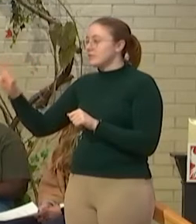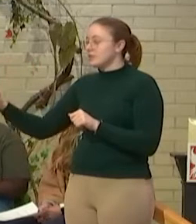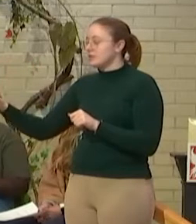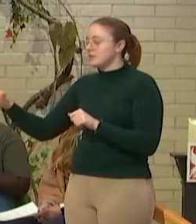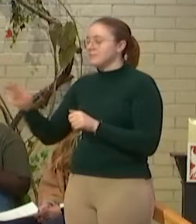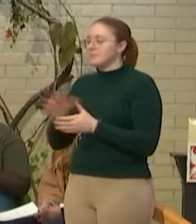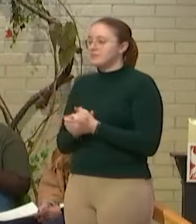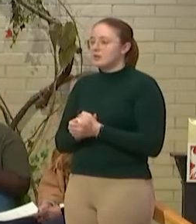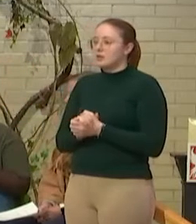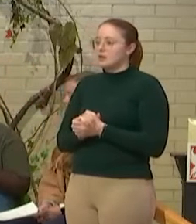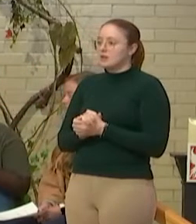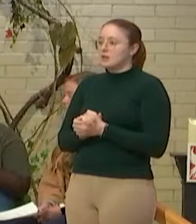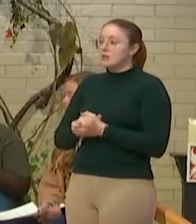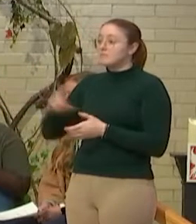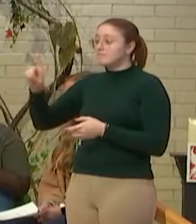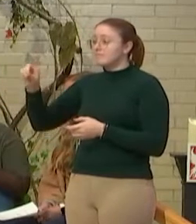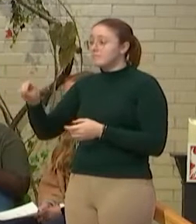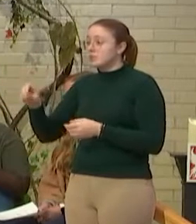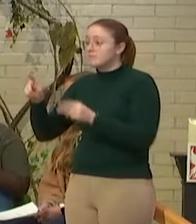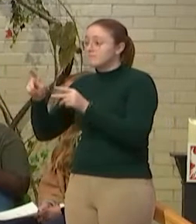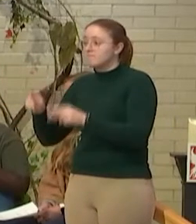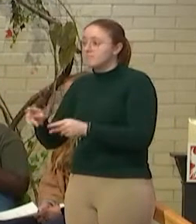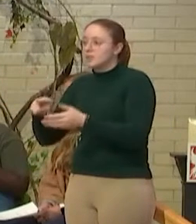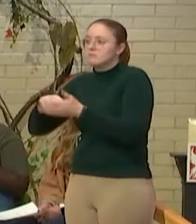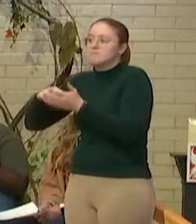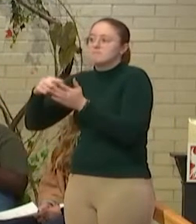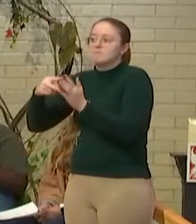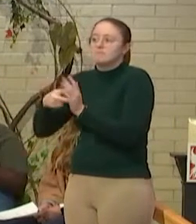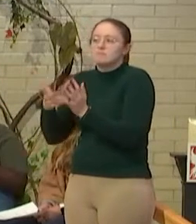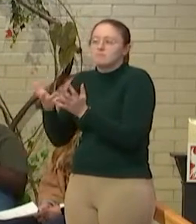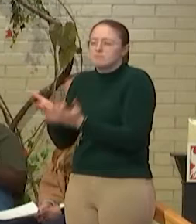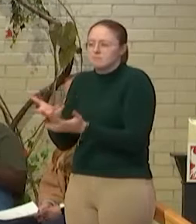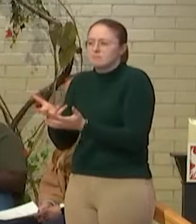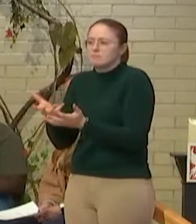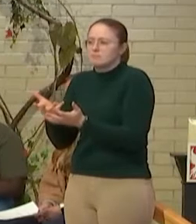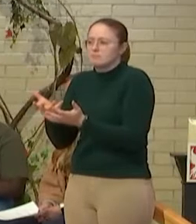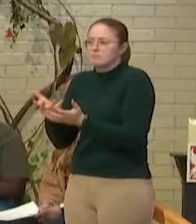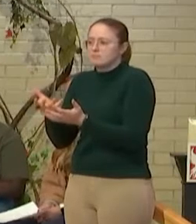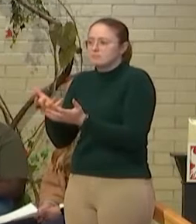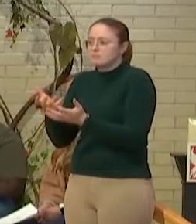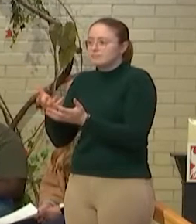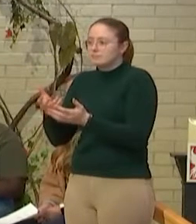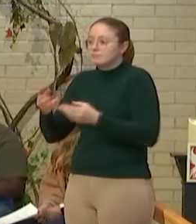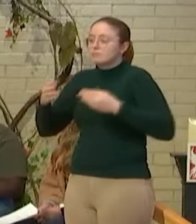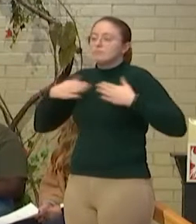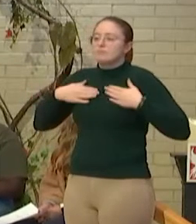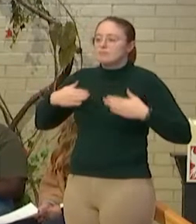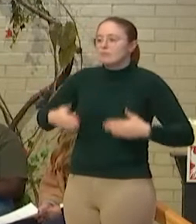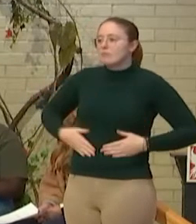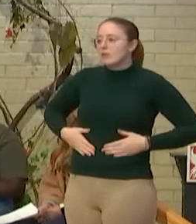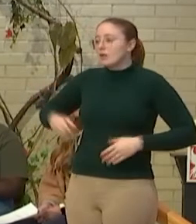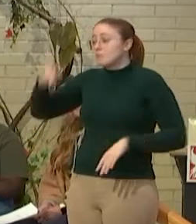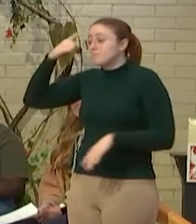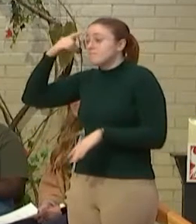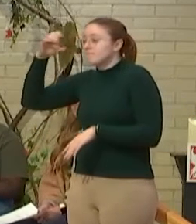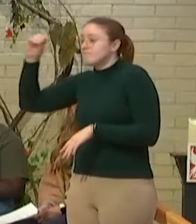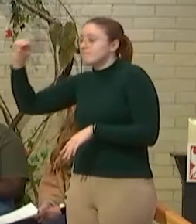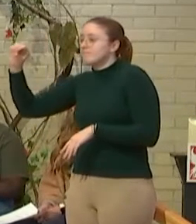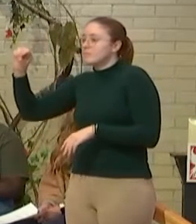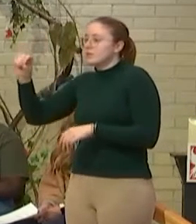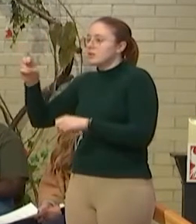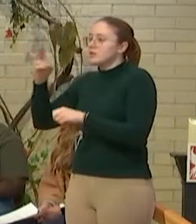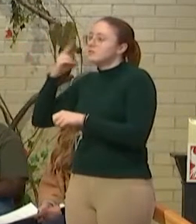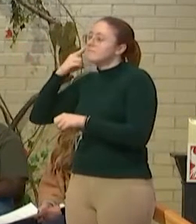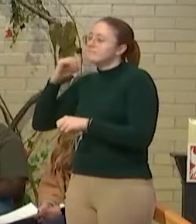the ADA is someone who has a physical or mental impairment